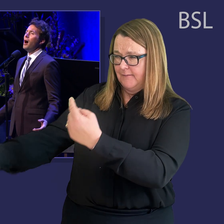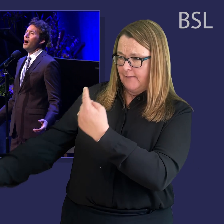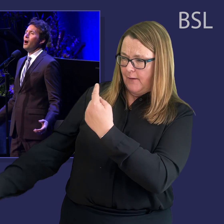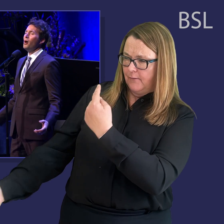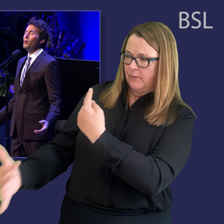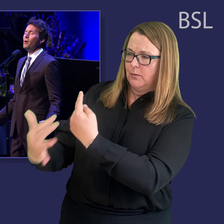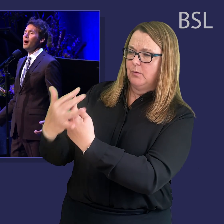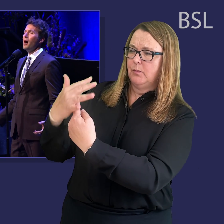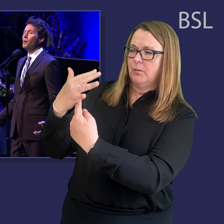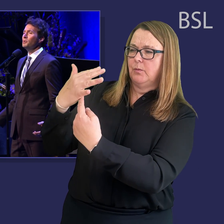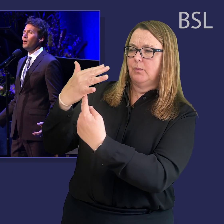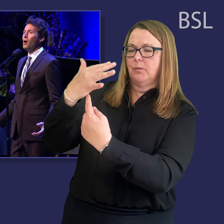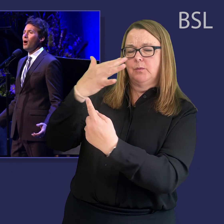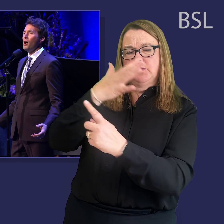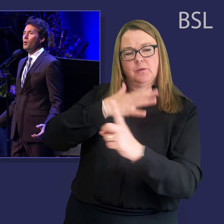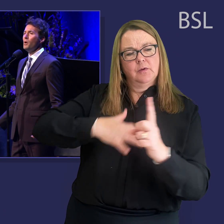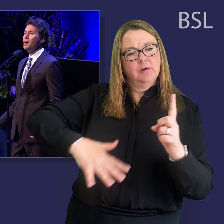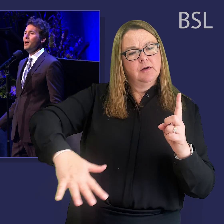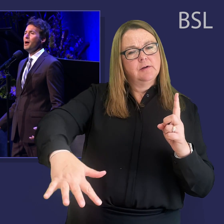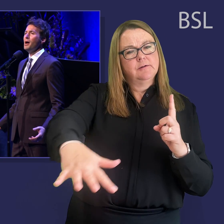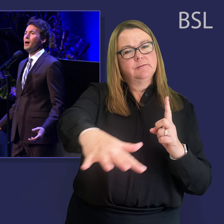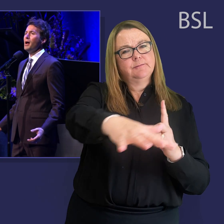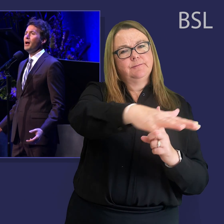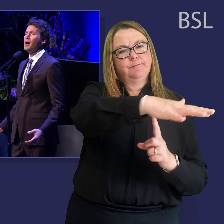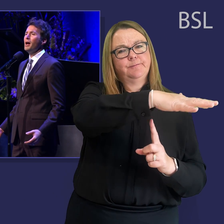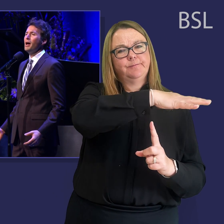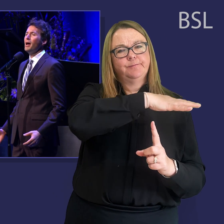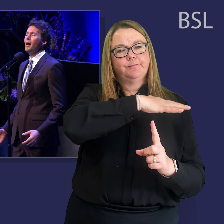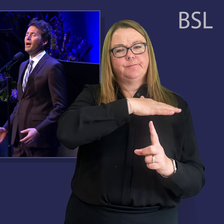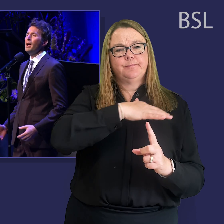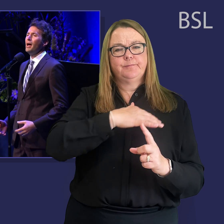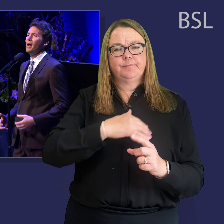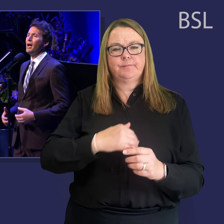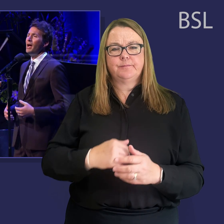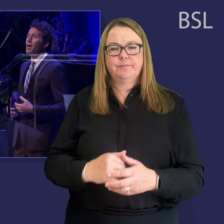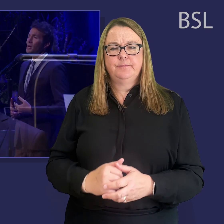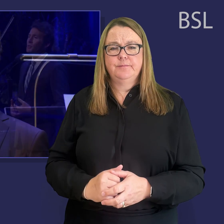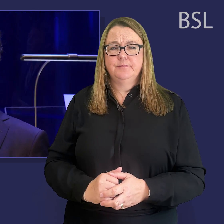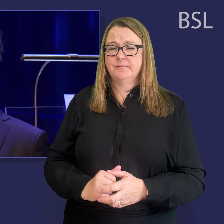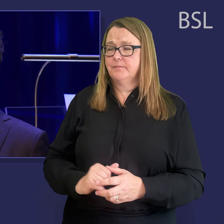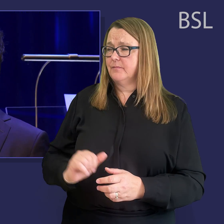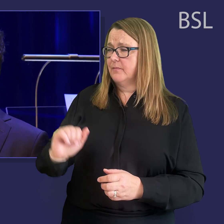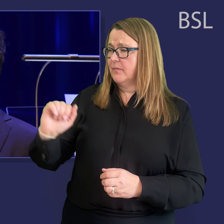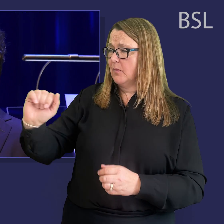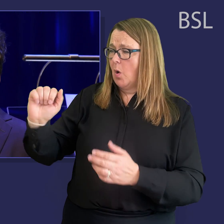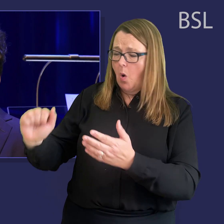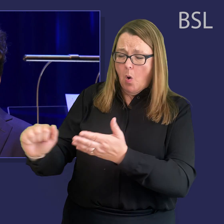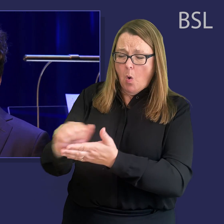To